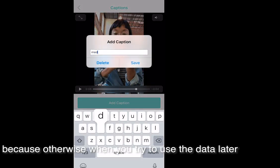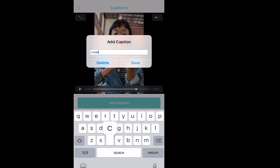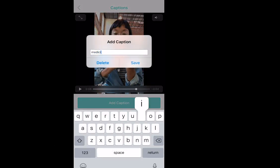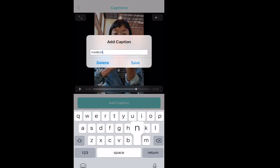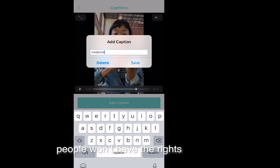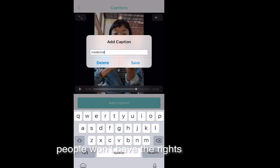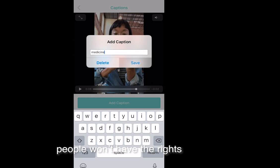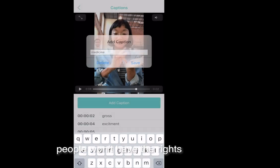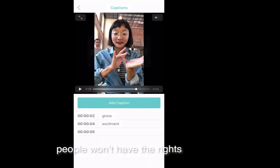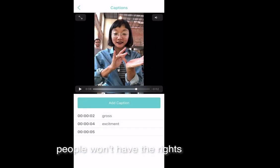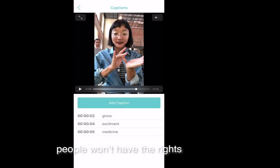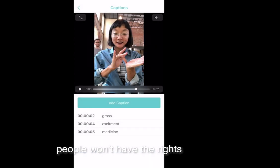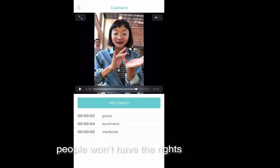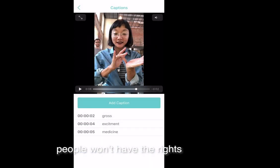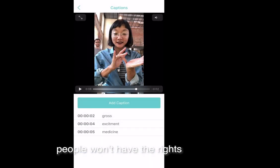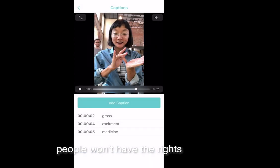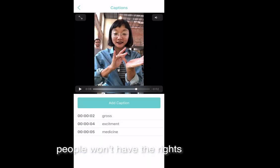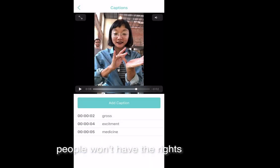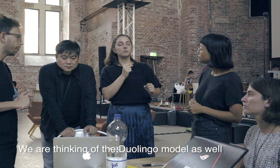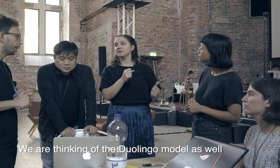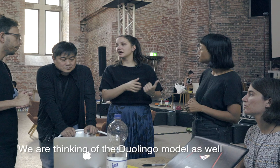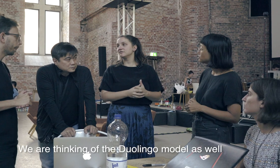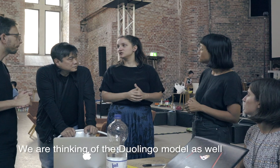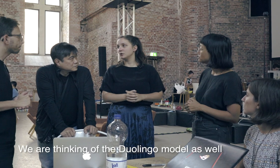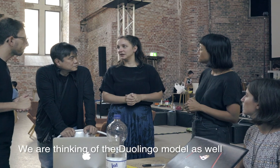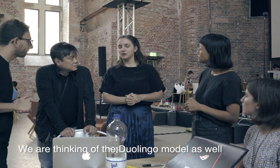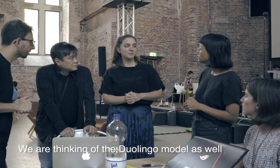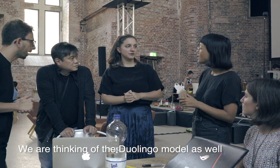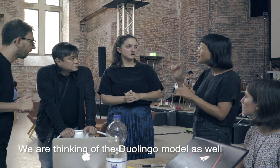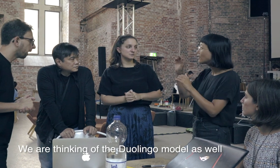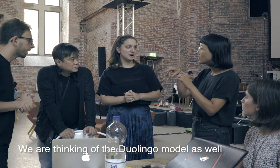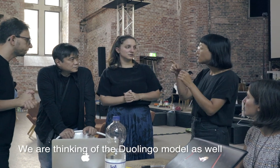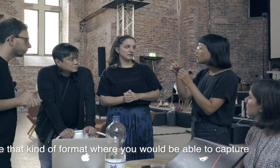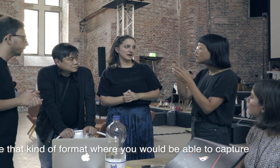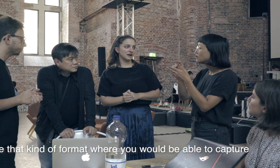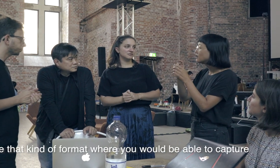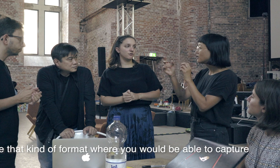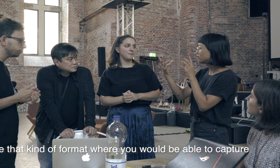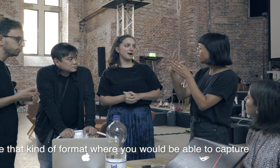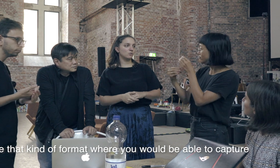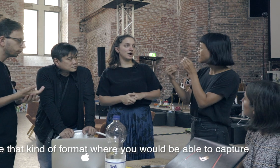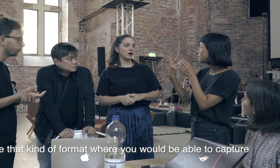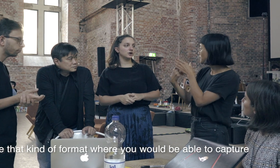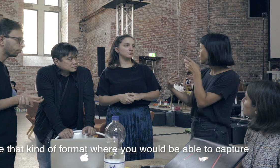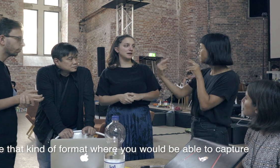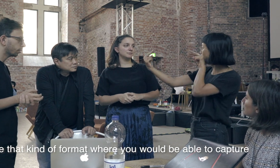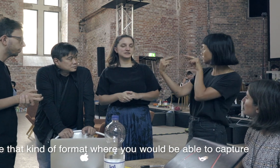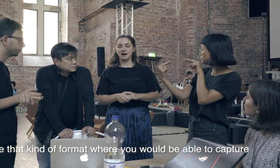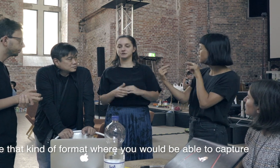later people won't have the rights. We're thinking of the Duolingo model as well, like that kind of format where you'd be able to capture